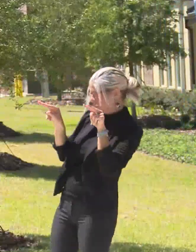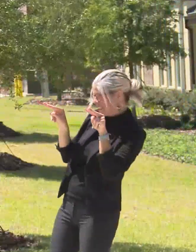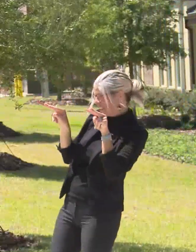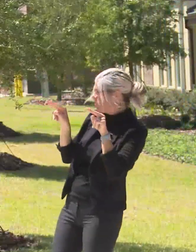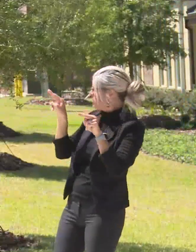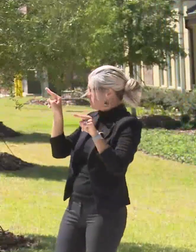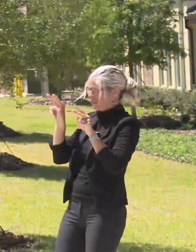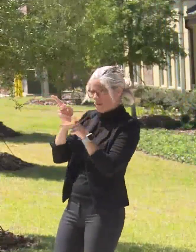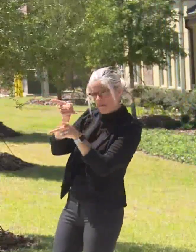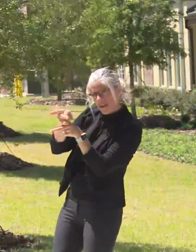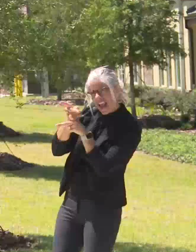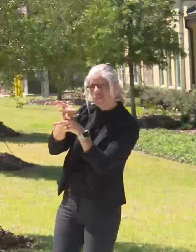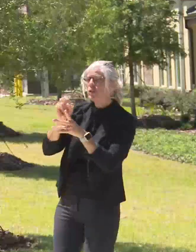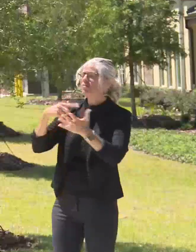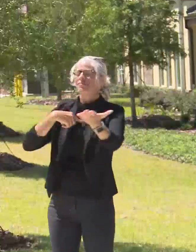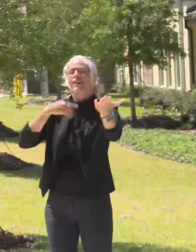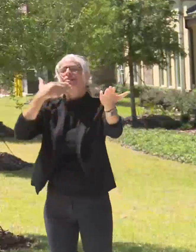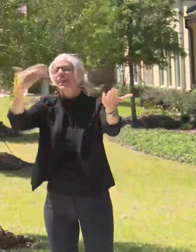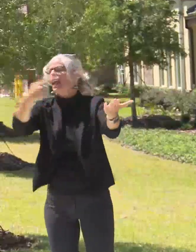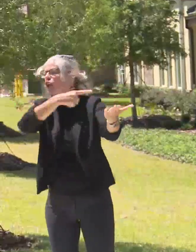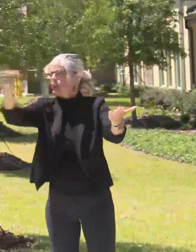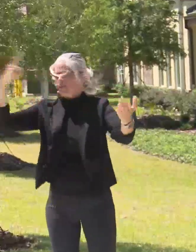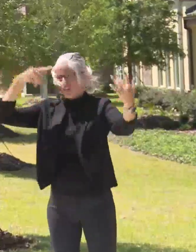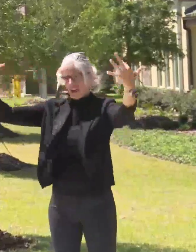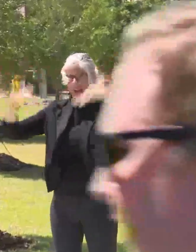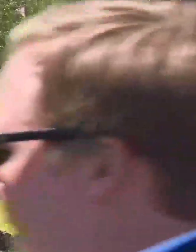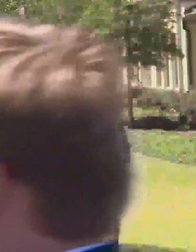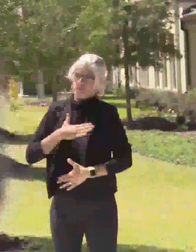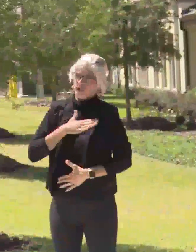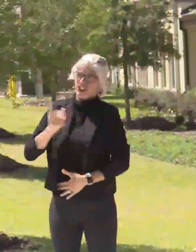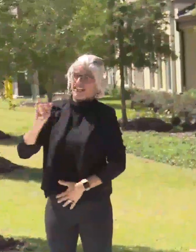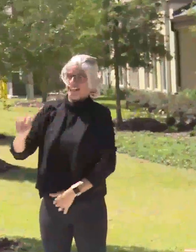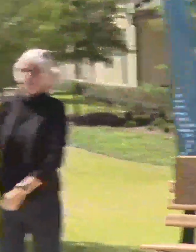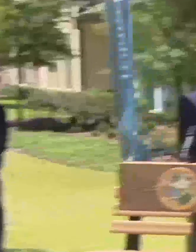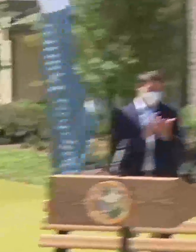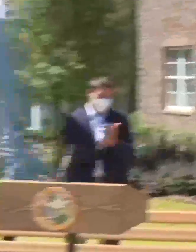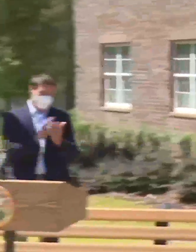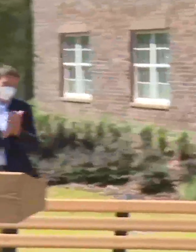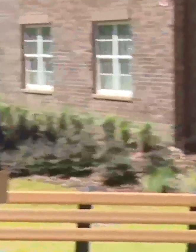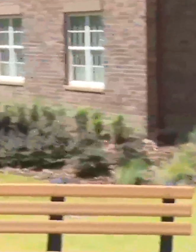very soon. So thank you all for coming out. Appreciate it. Thank you, Governor. Thanks, guys.